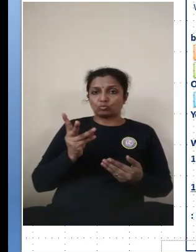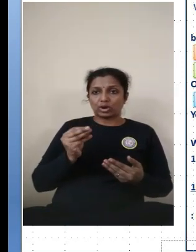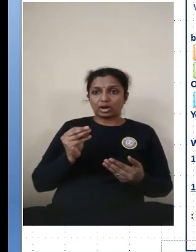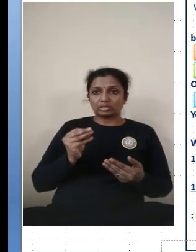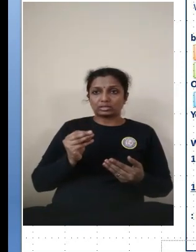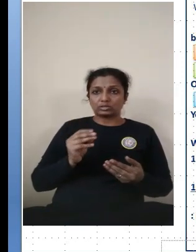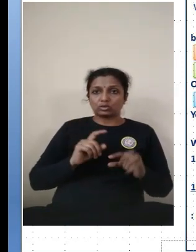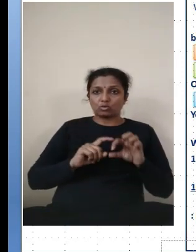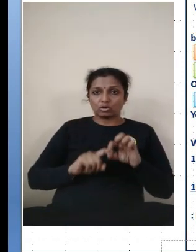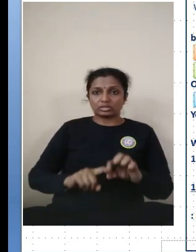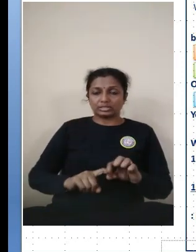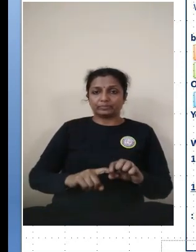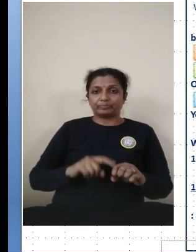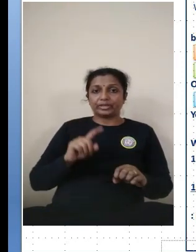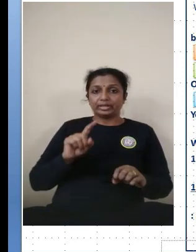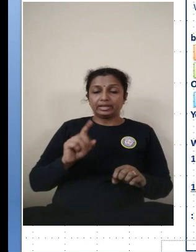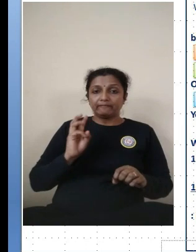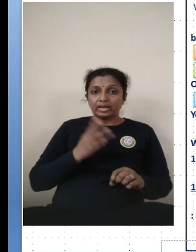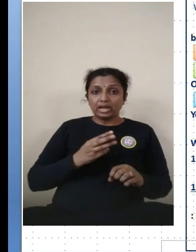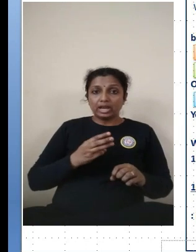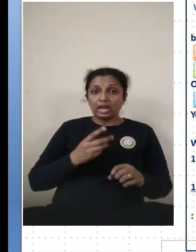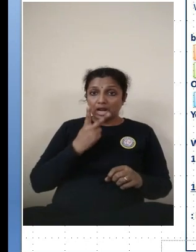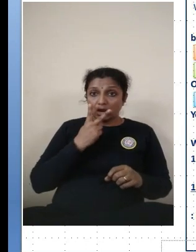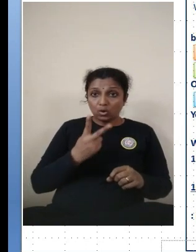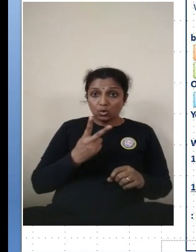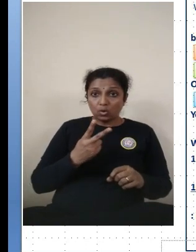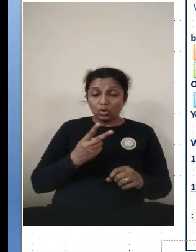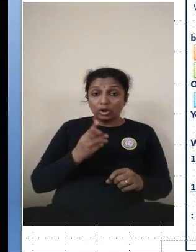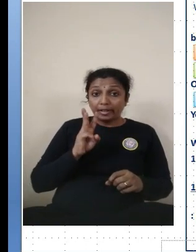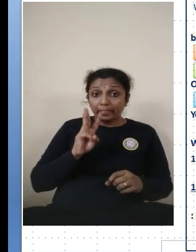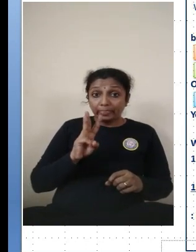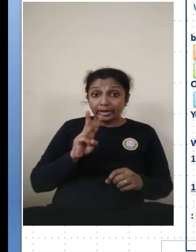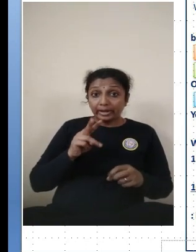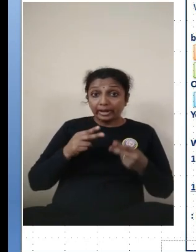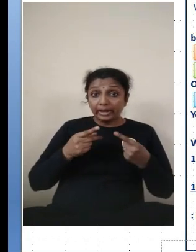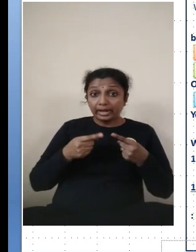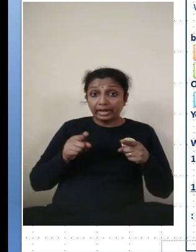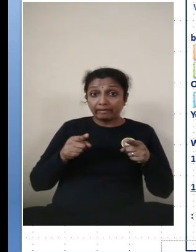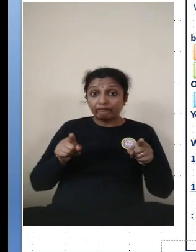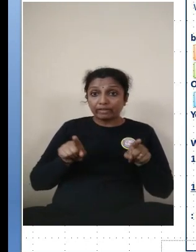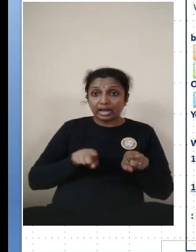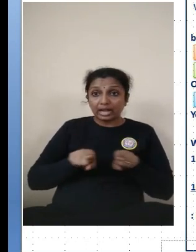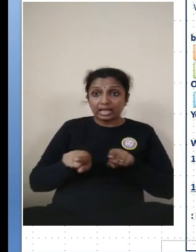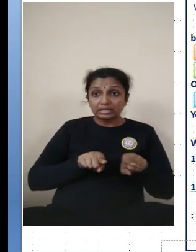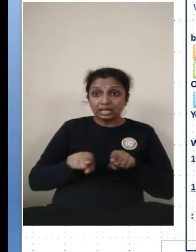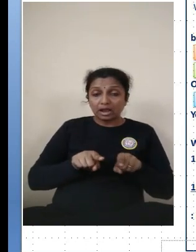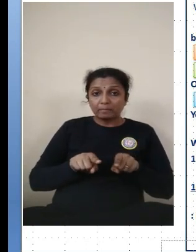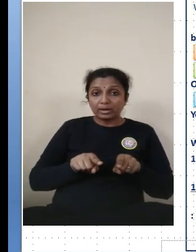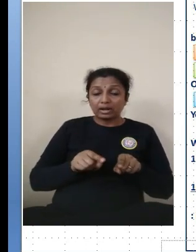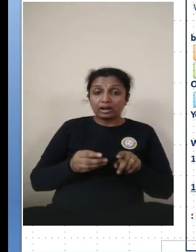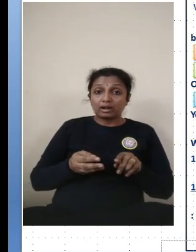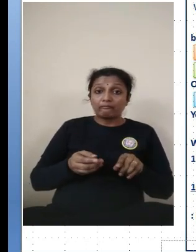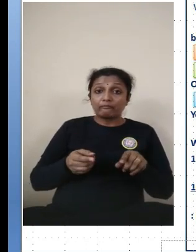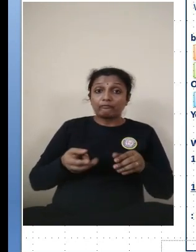well. Let us look at three different types of examples from exercise 10.4.